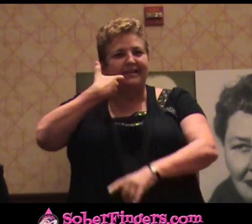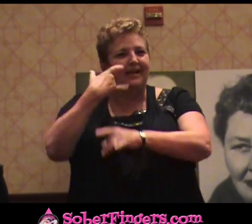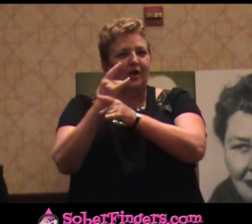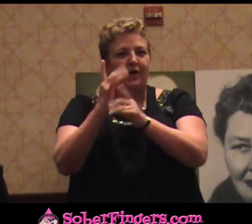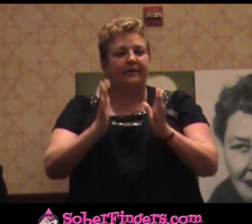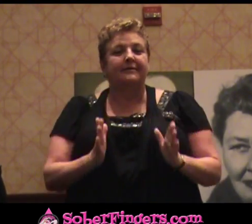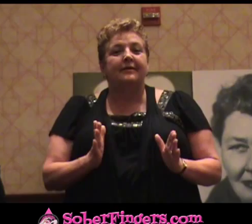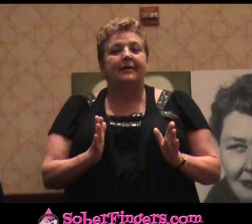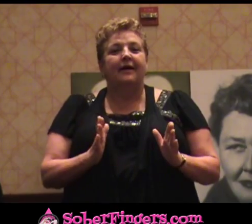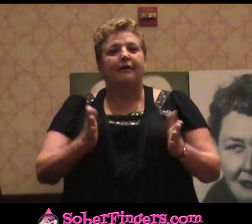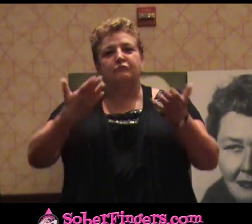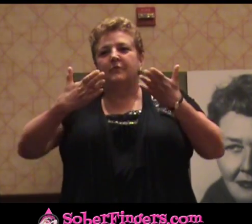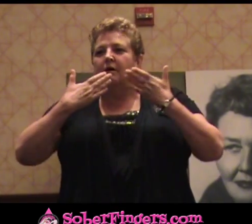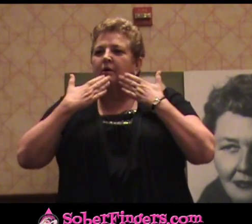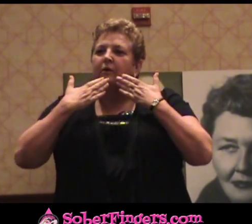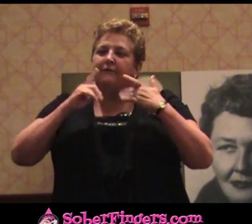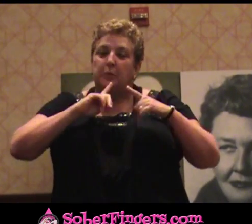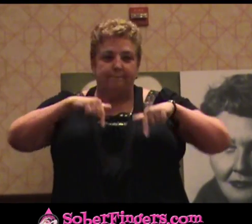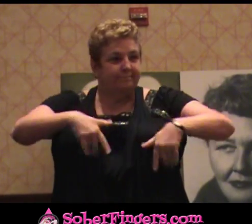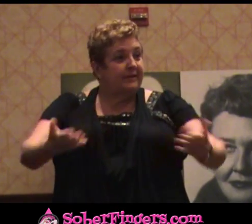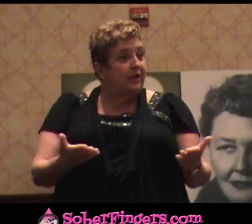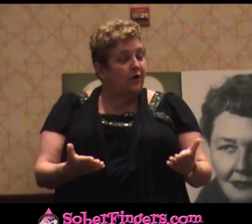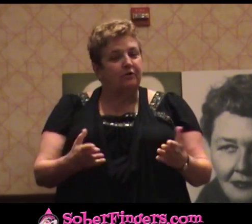Grateful to be here, grateful to be sober because of a loving God.